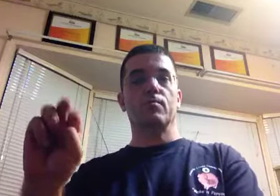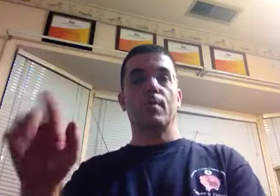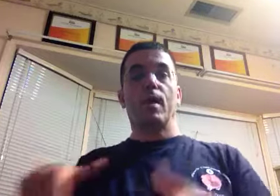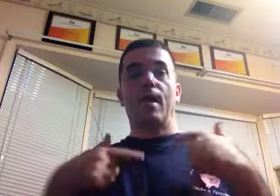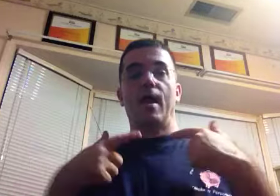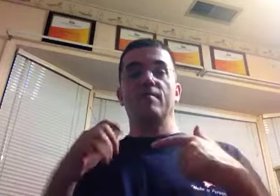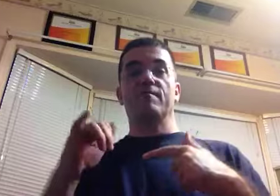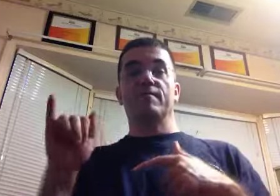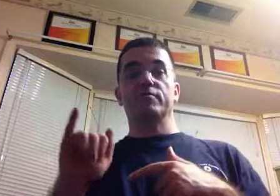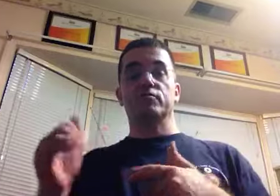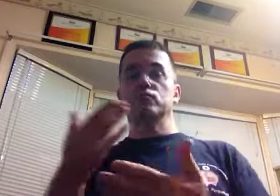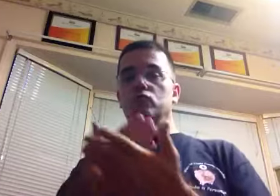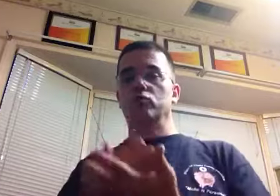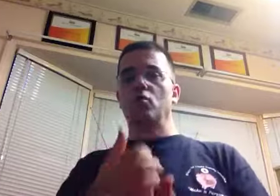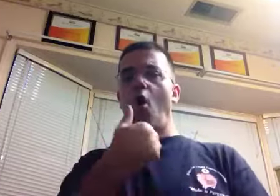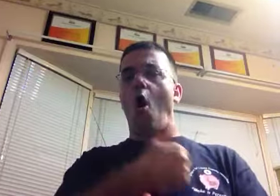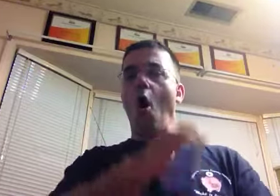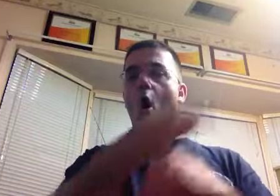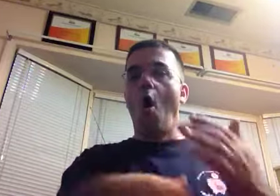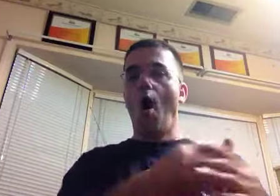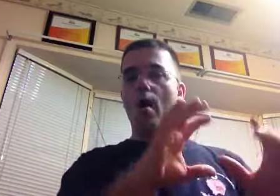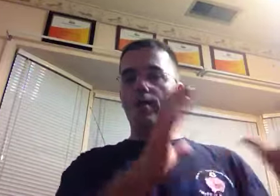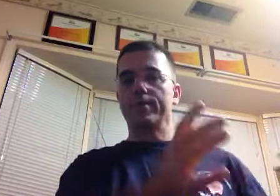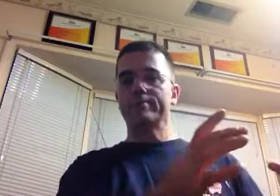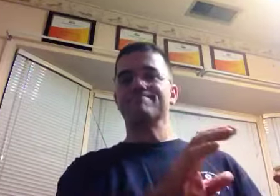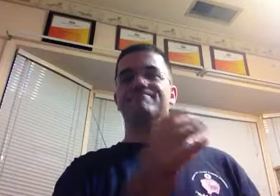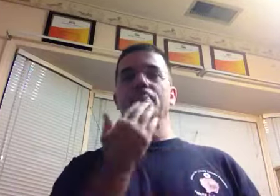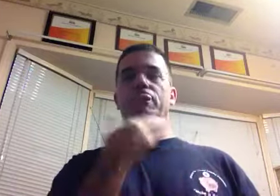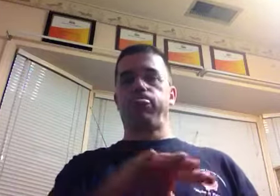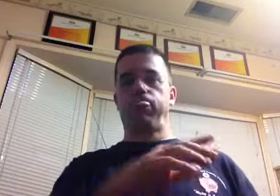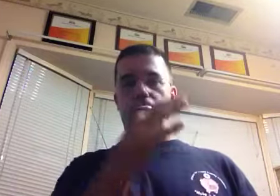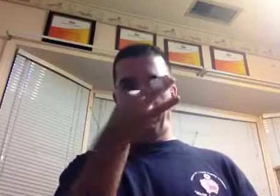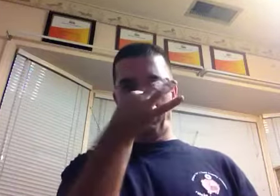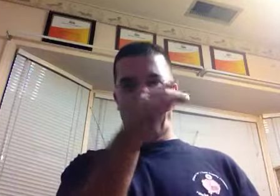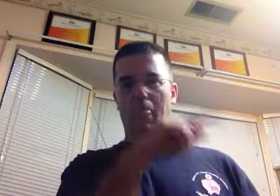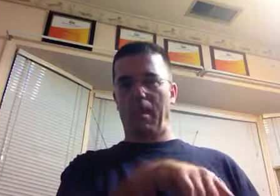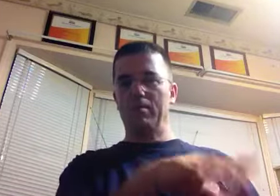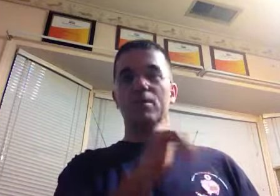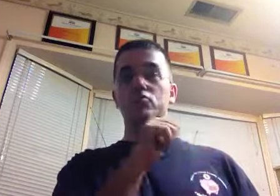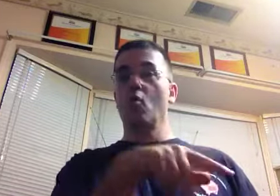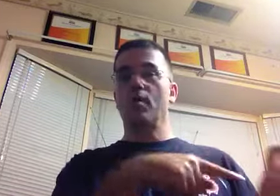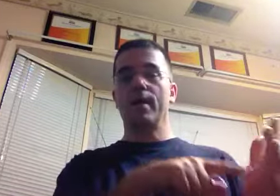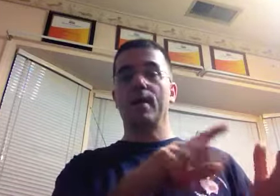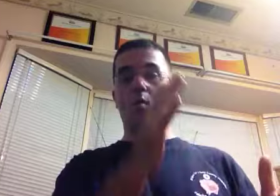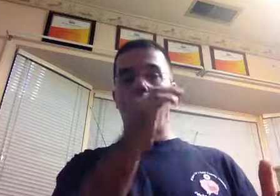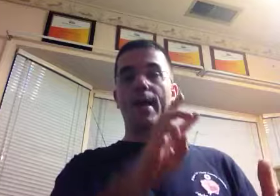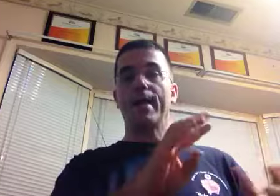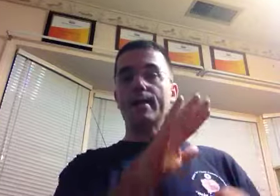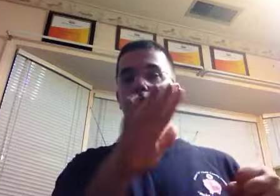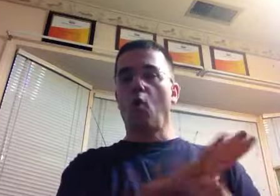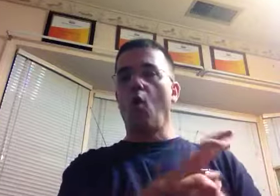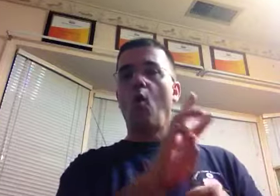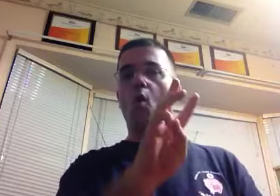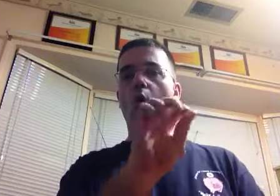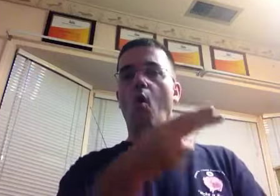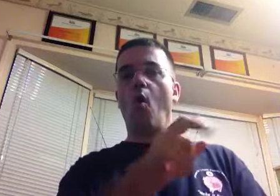insurance, universal, variable life, whole life, all involve saving money inside of a life insurance policy at a lousy rate,